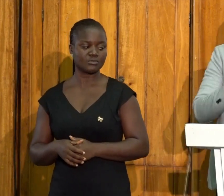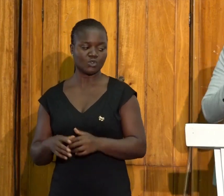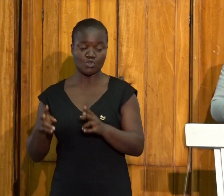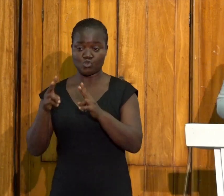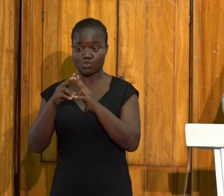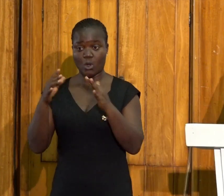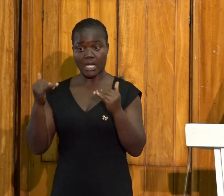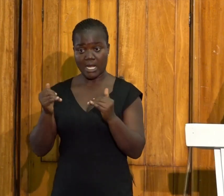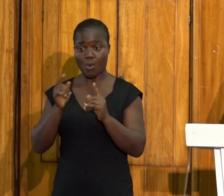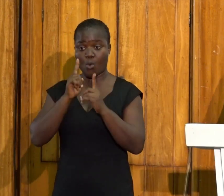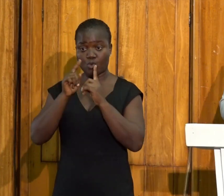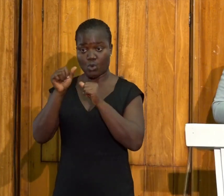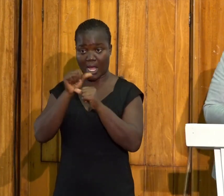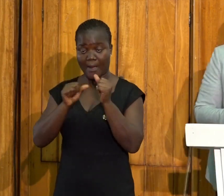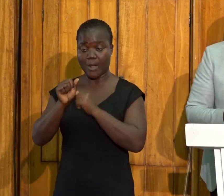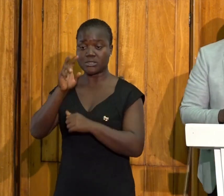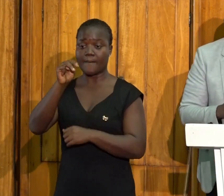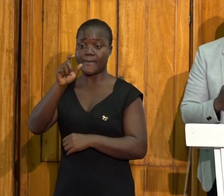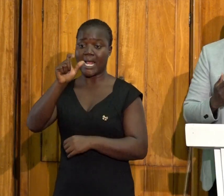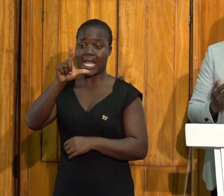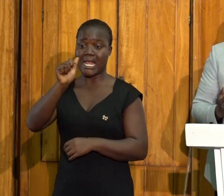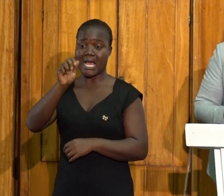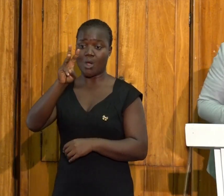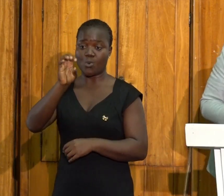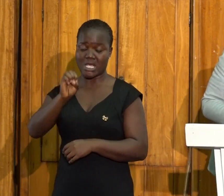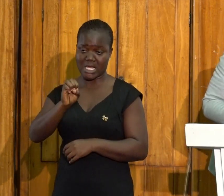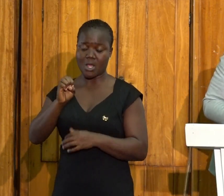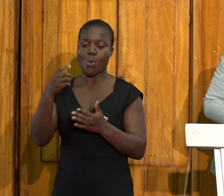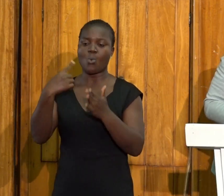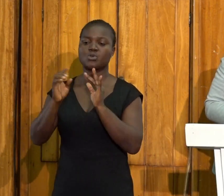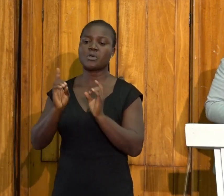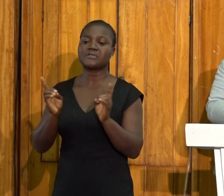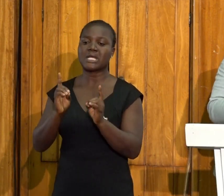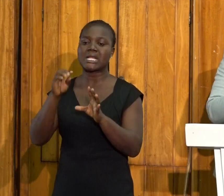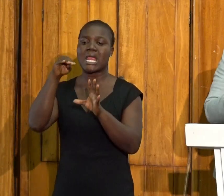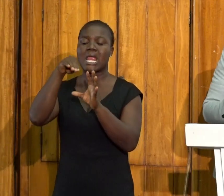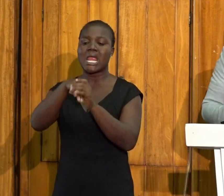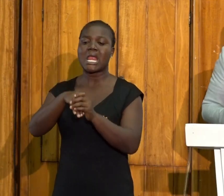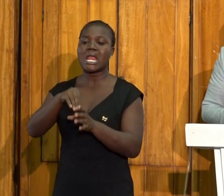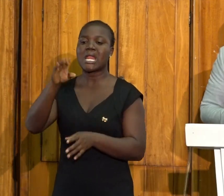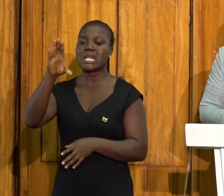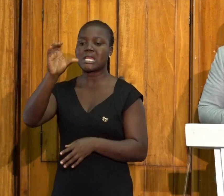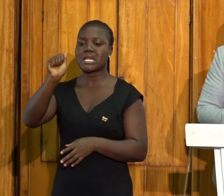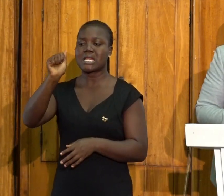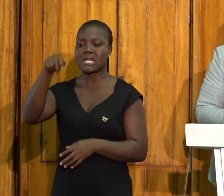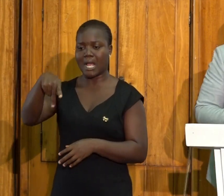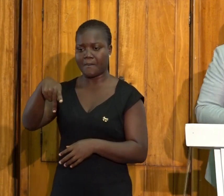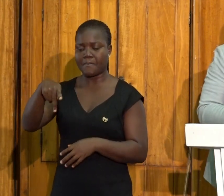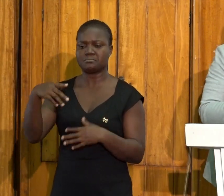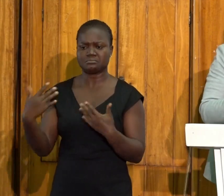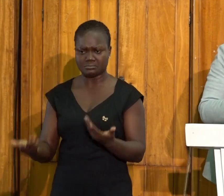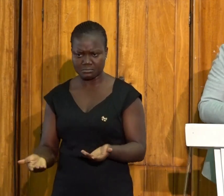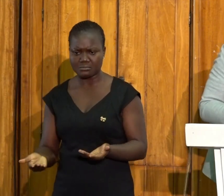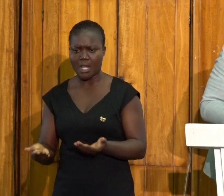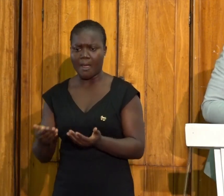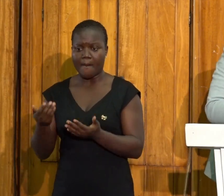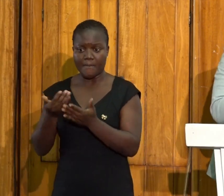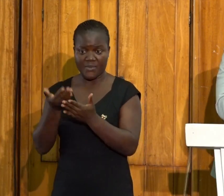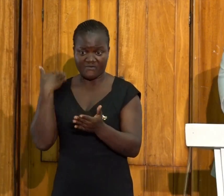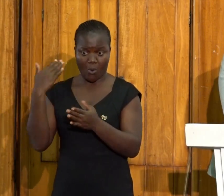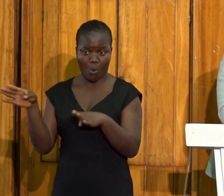So I've talked about Malawi, what we have done with CAB. And before I close this presentation, I think I should